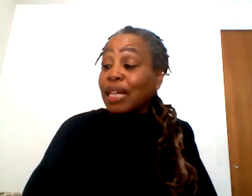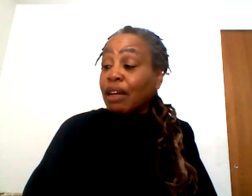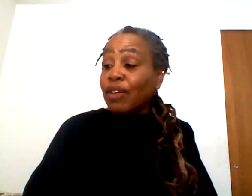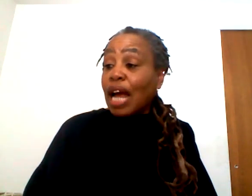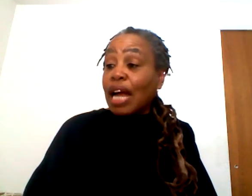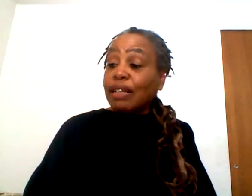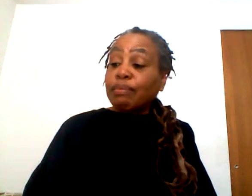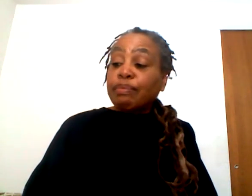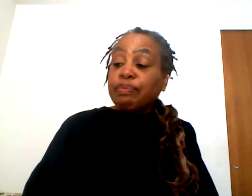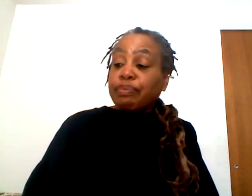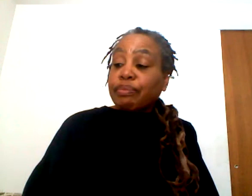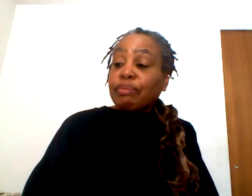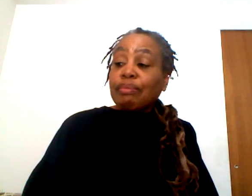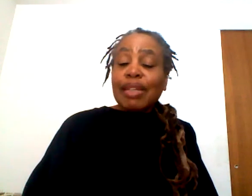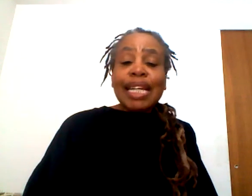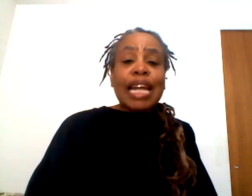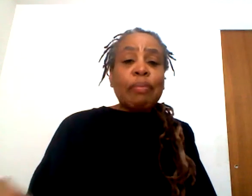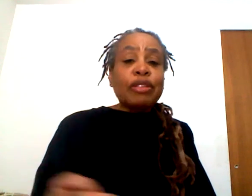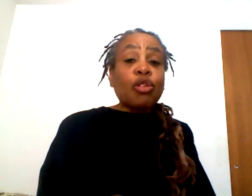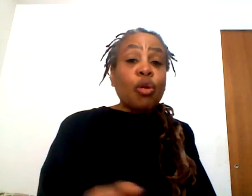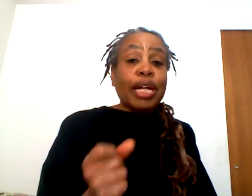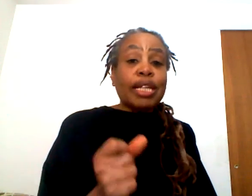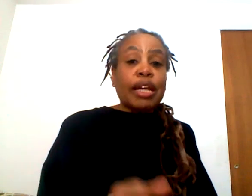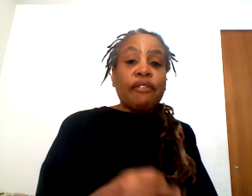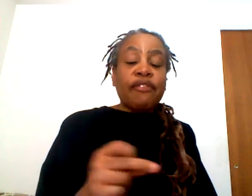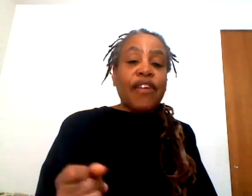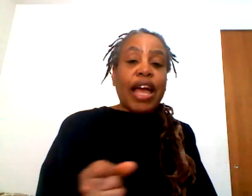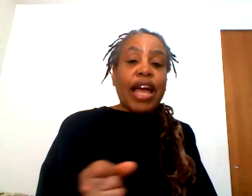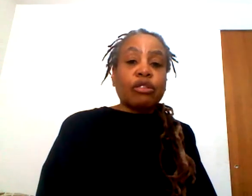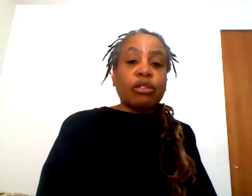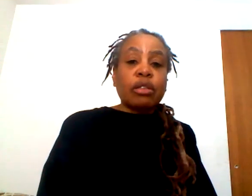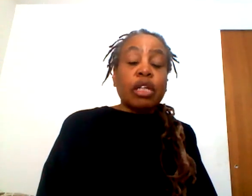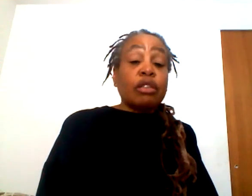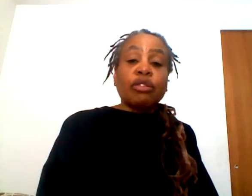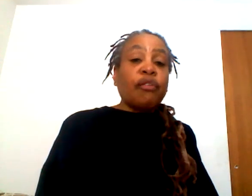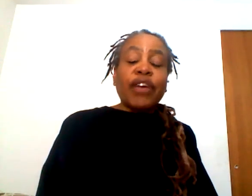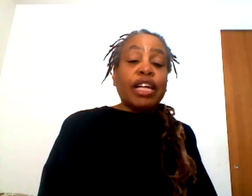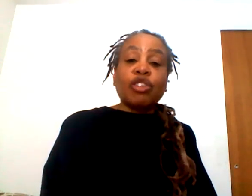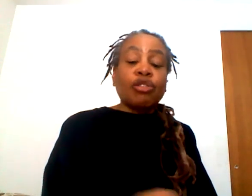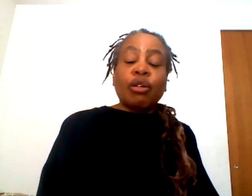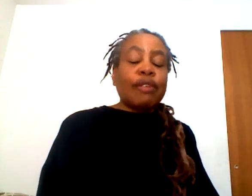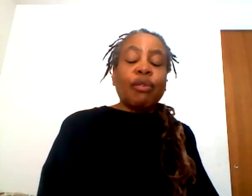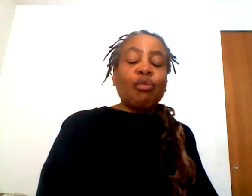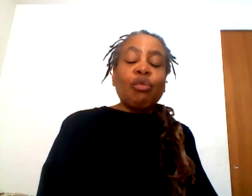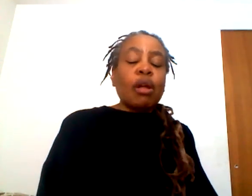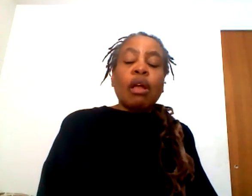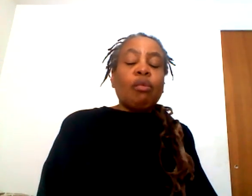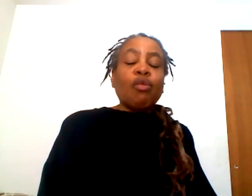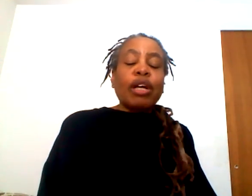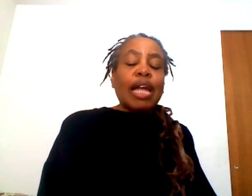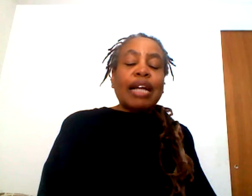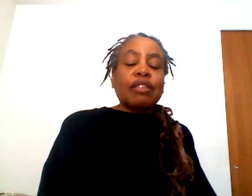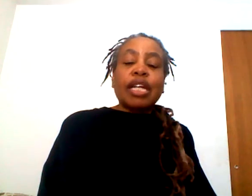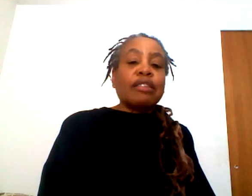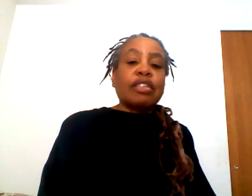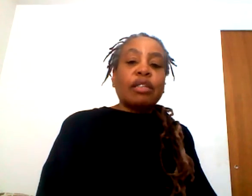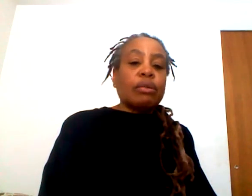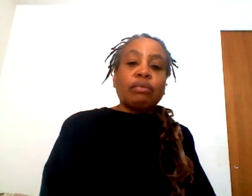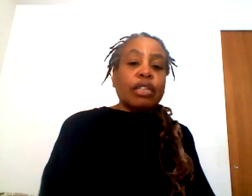of an eye, it happens quickly, fast, so fast you don't even realize it until it's